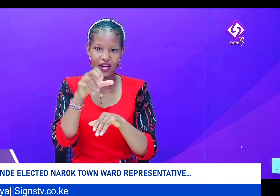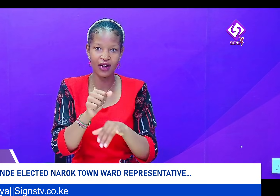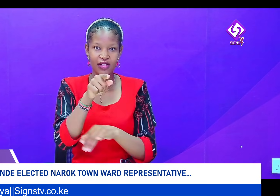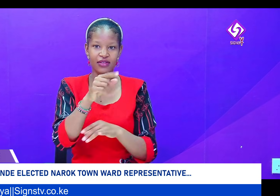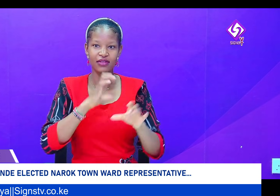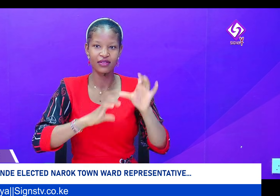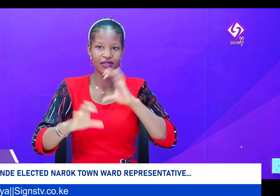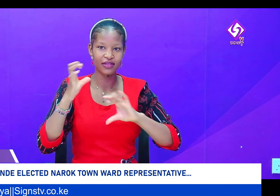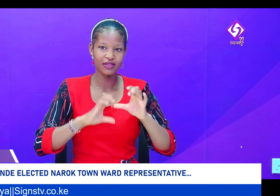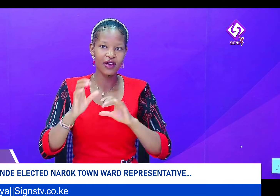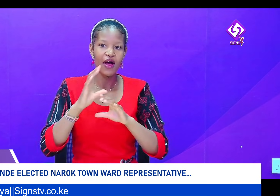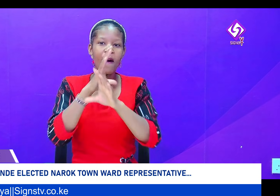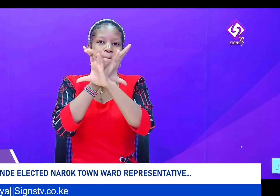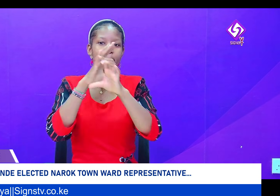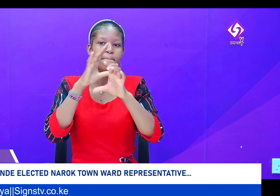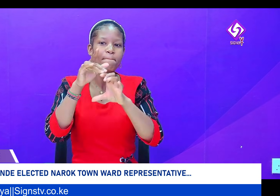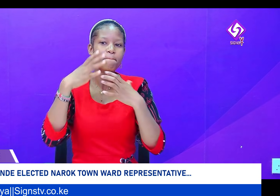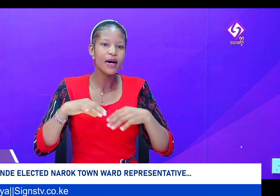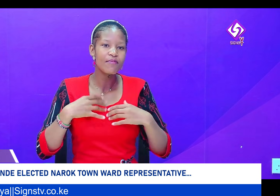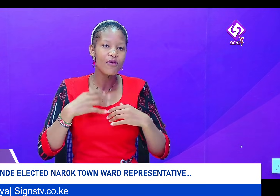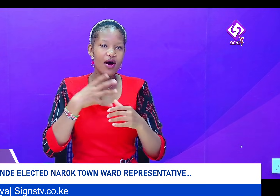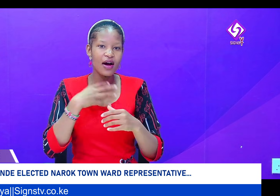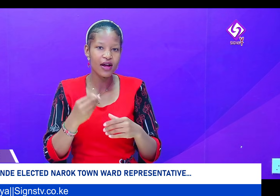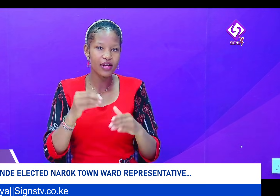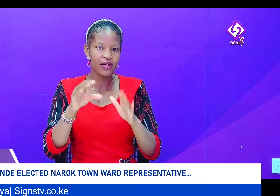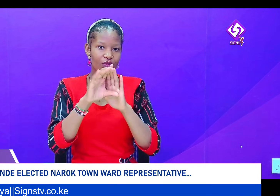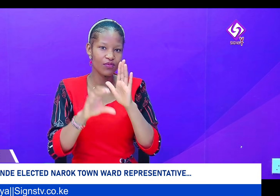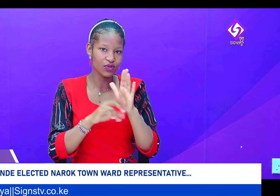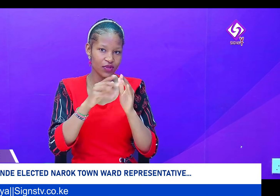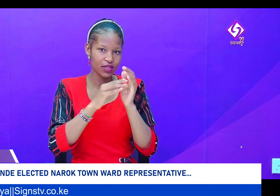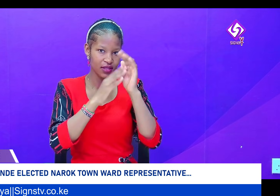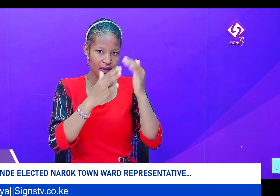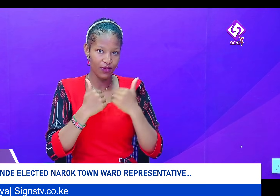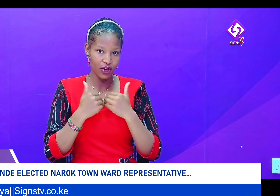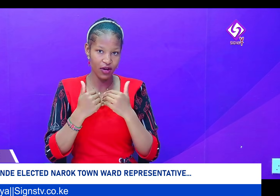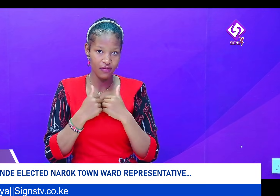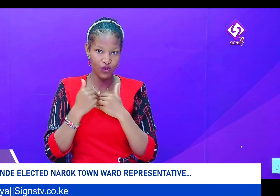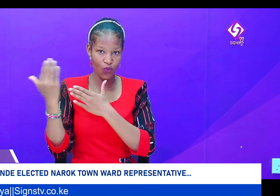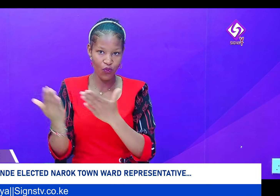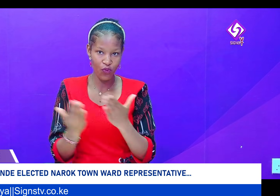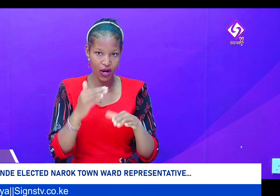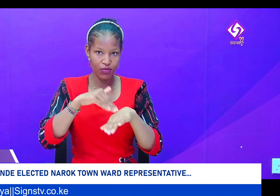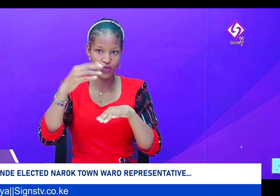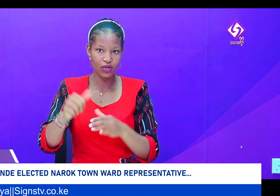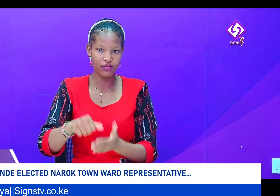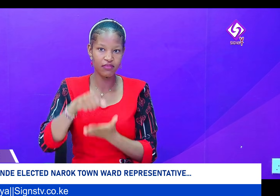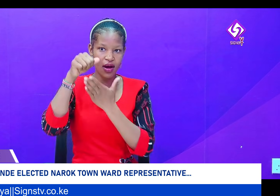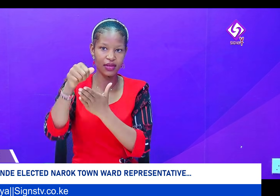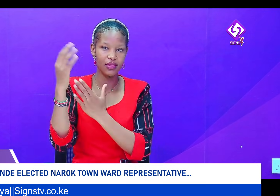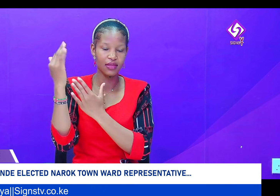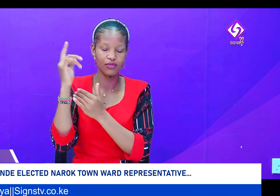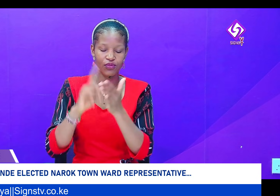the citizens. Residents and community leaders have welcomed his pledge, expressing hope for the development